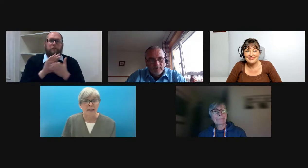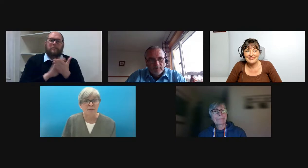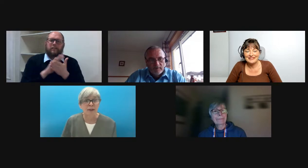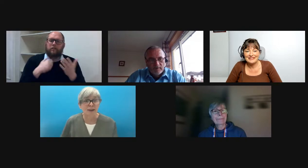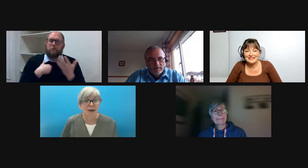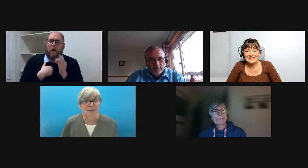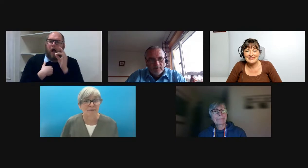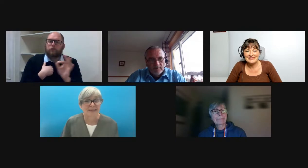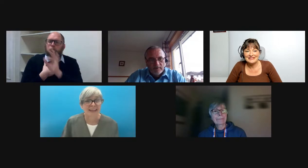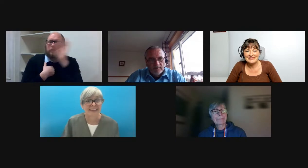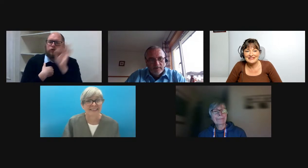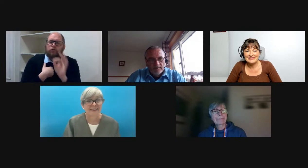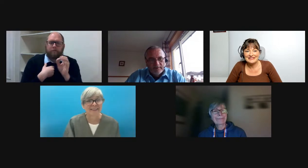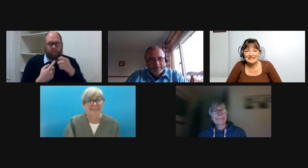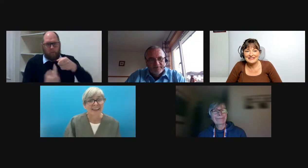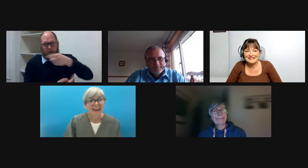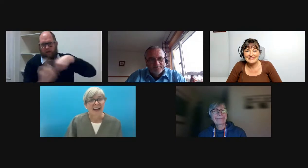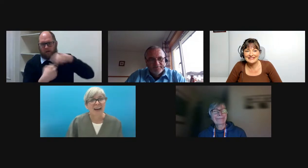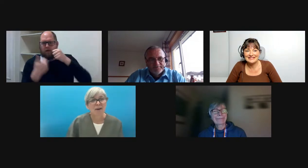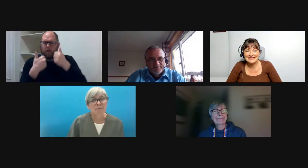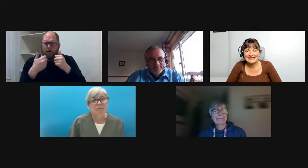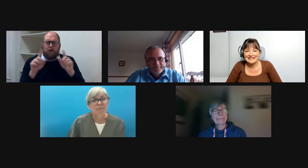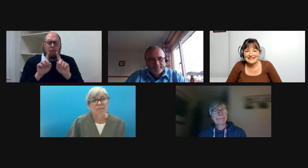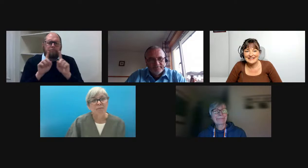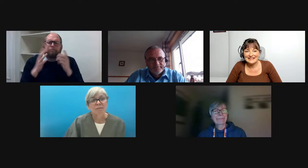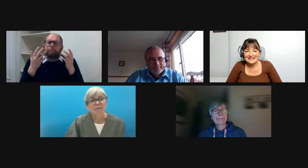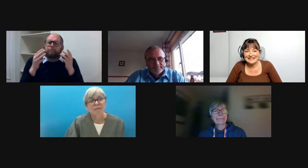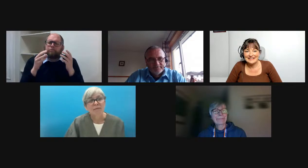Time is running away from us a little,